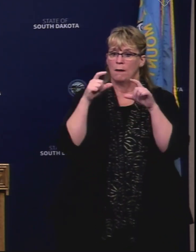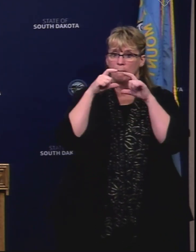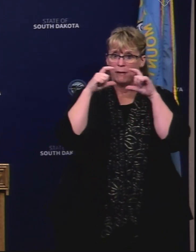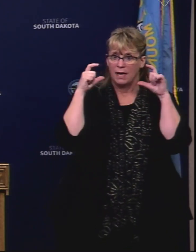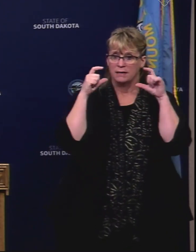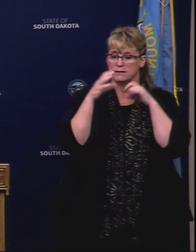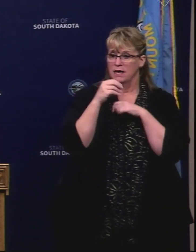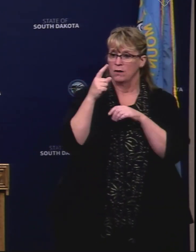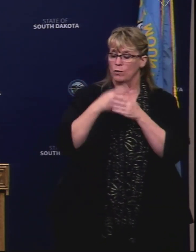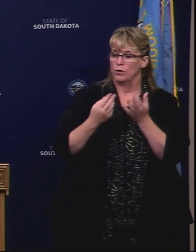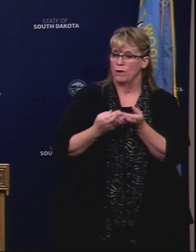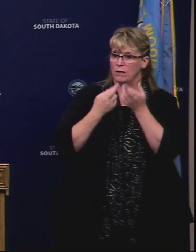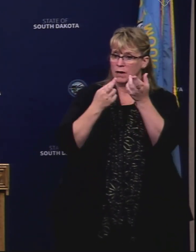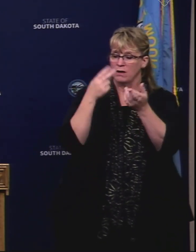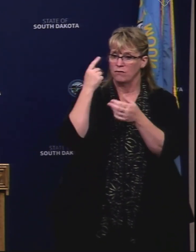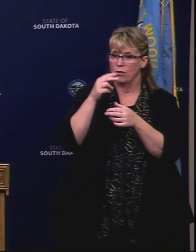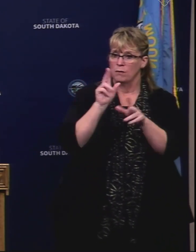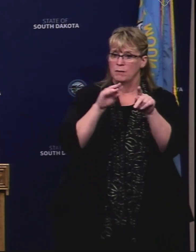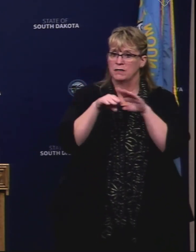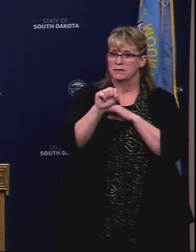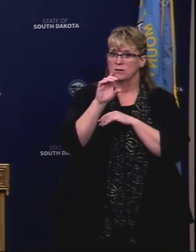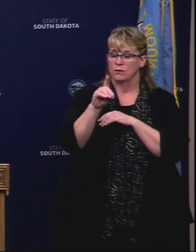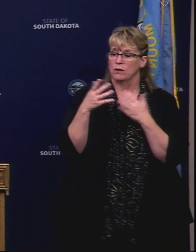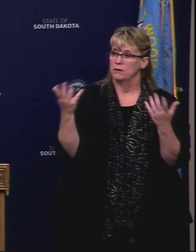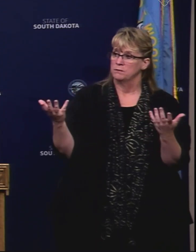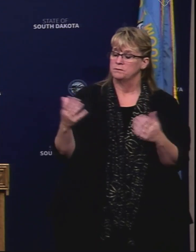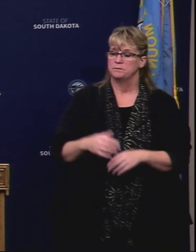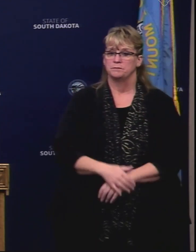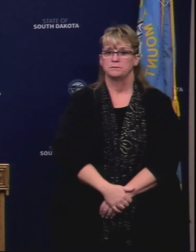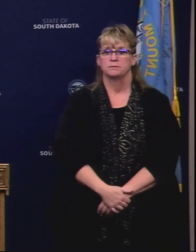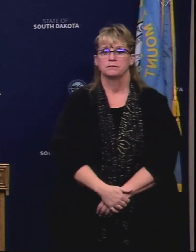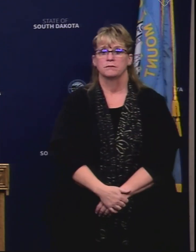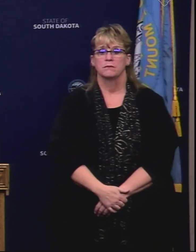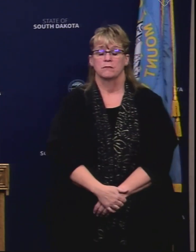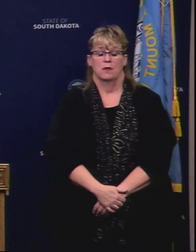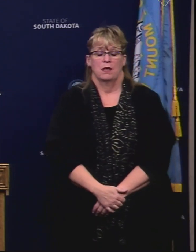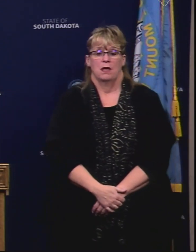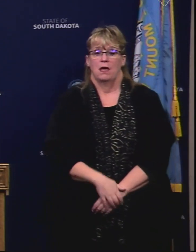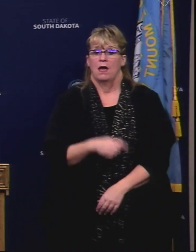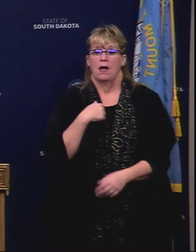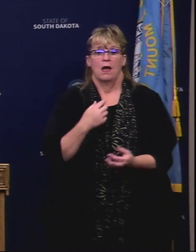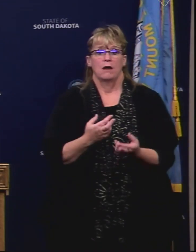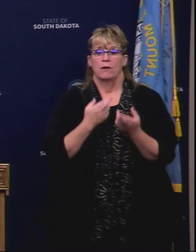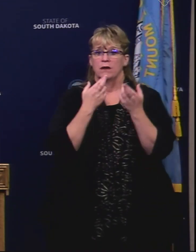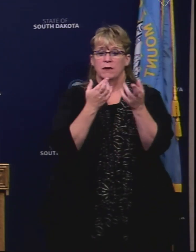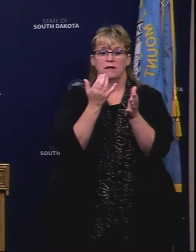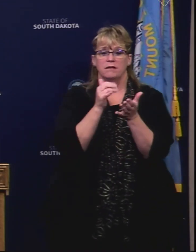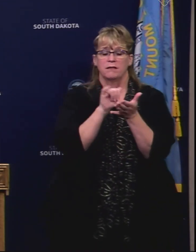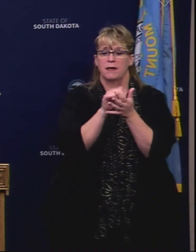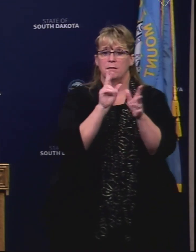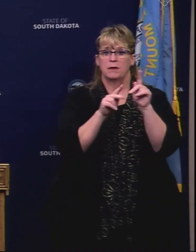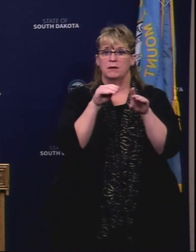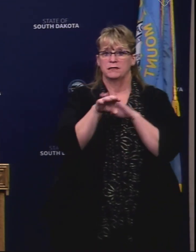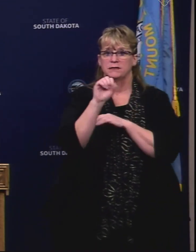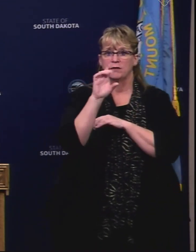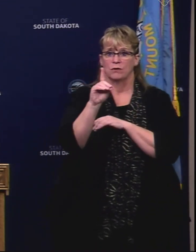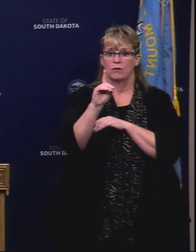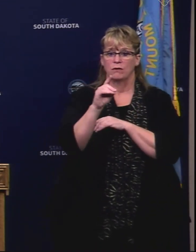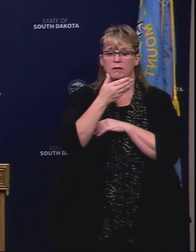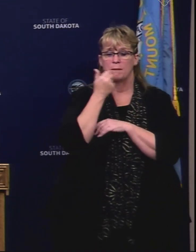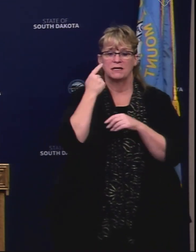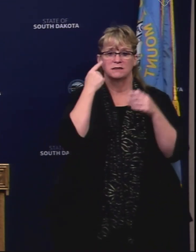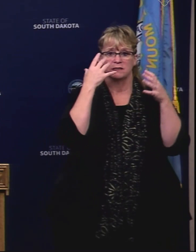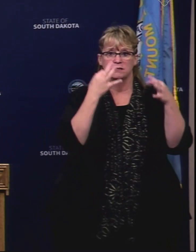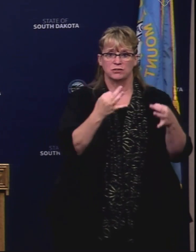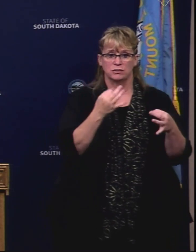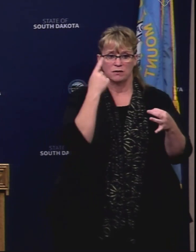South Dakotans do as far as wearing a mask? Well, I recommend that South Dakotans make the best decision that's for them and their